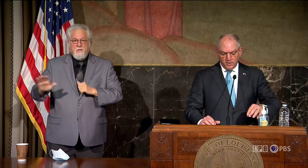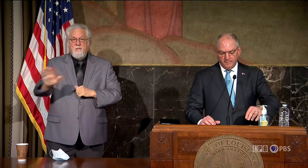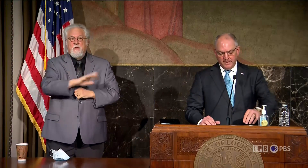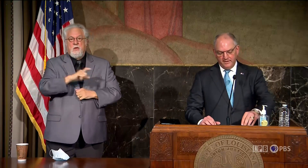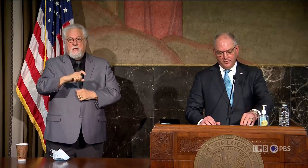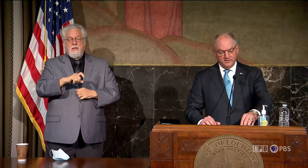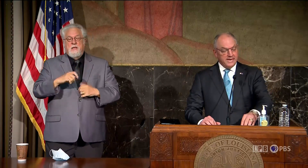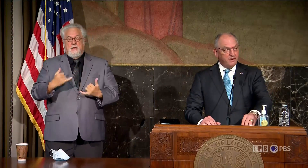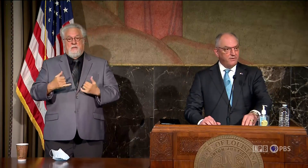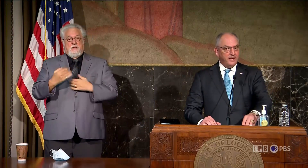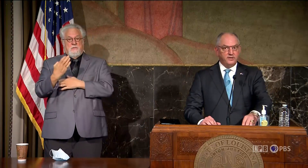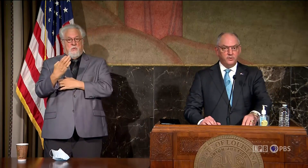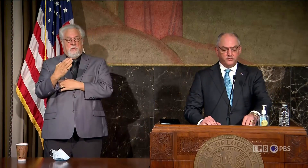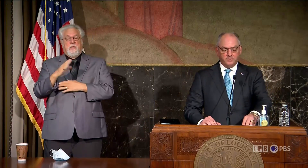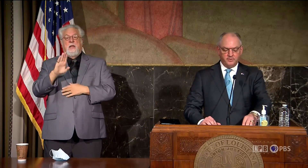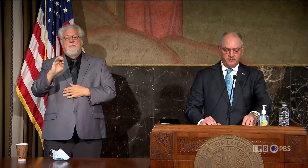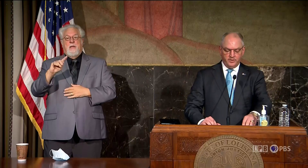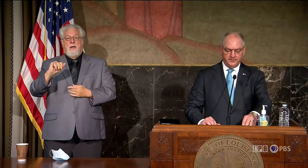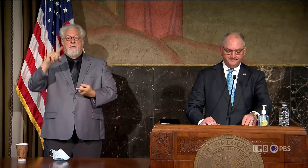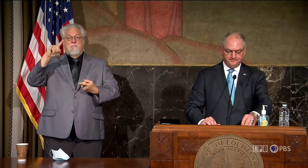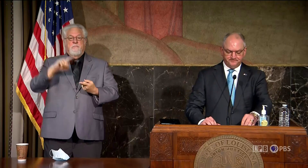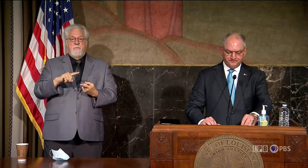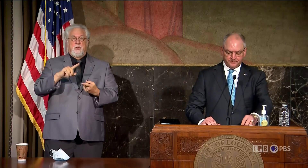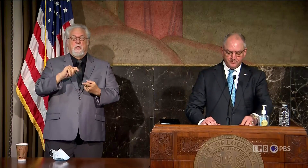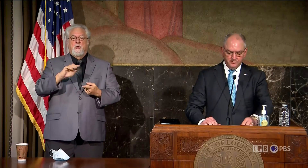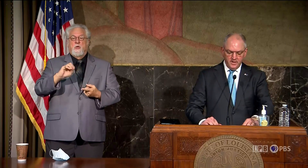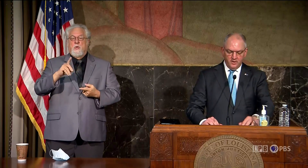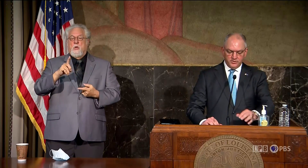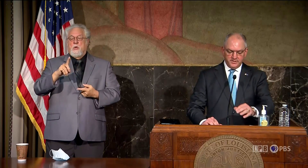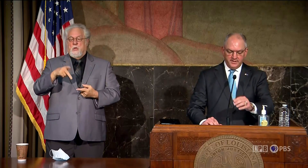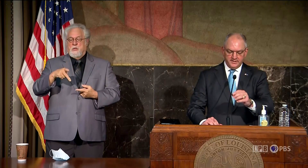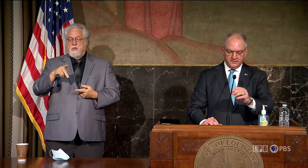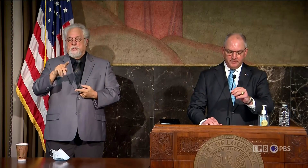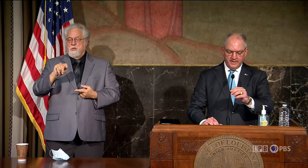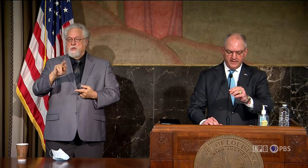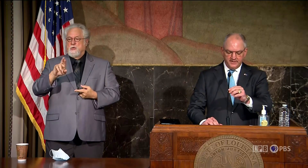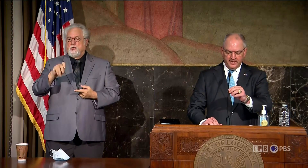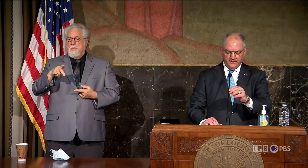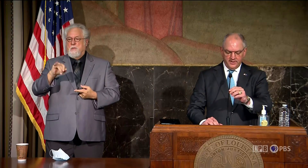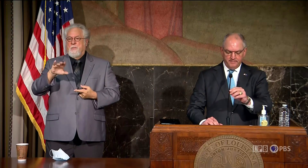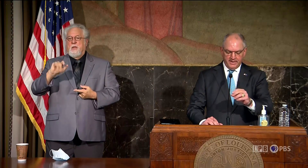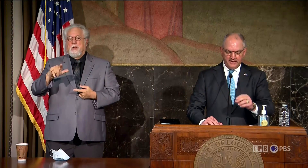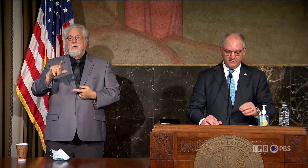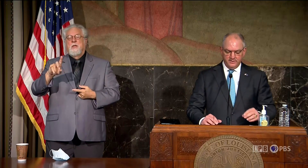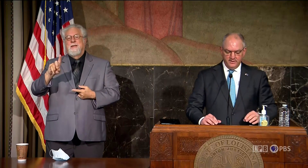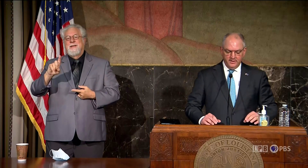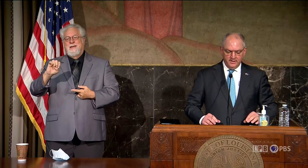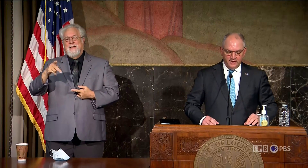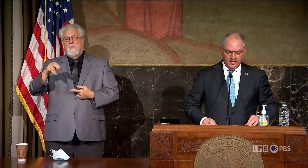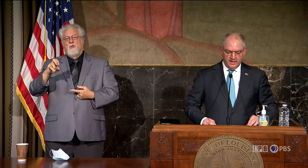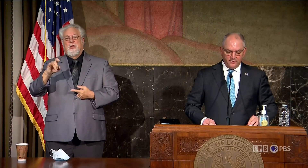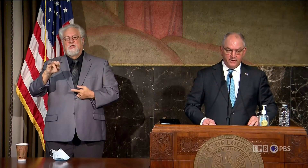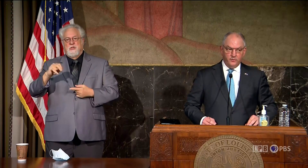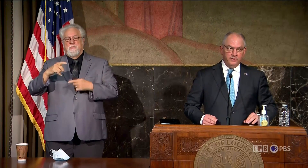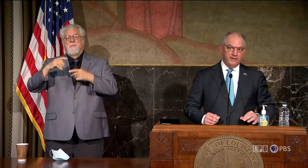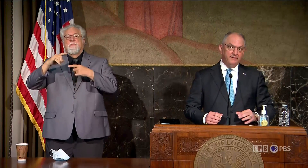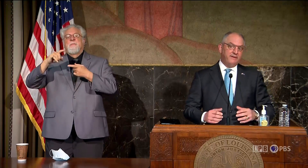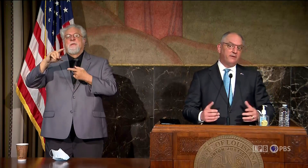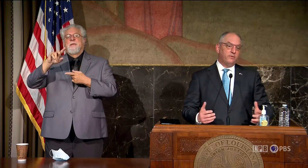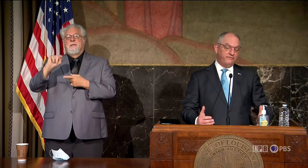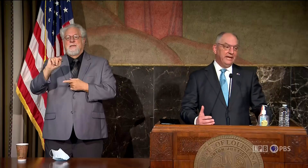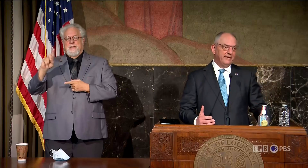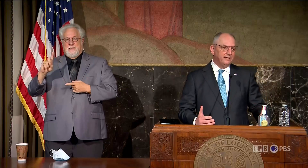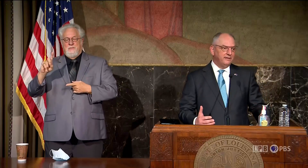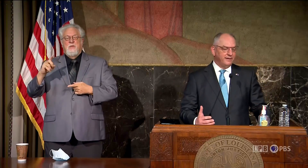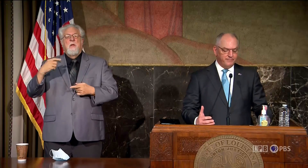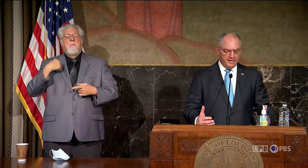This morning, Beta was downgraded to a tropical depression. We're still anticipating continued impacts here in Louisiana. In